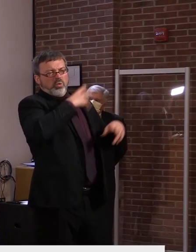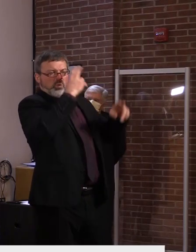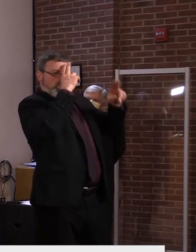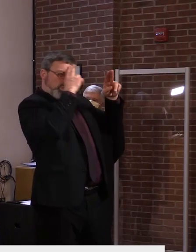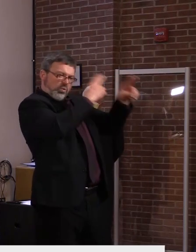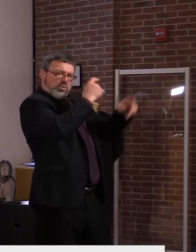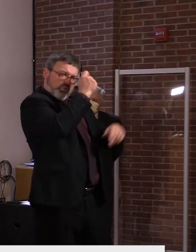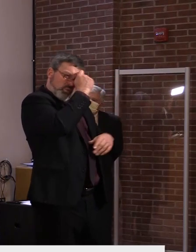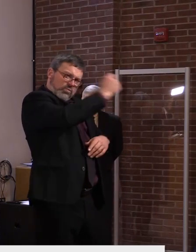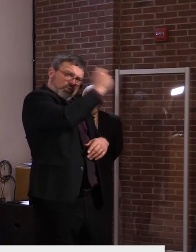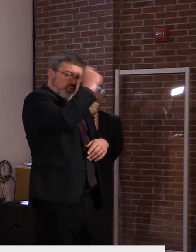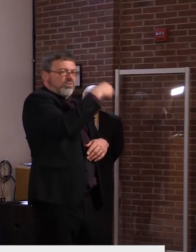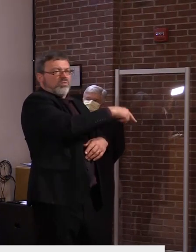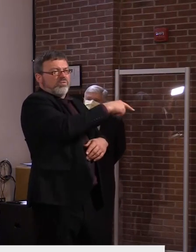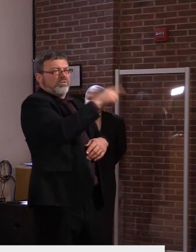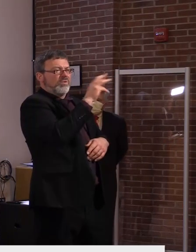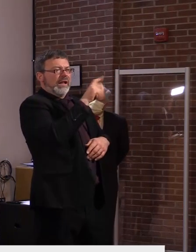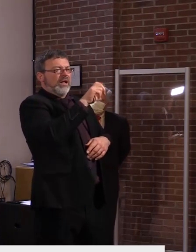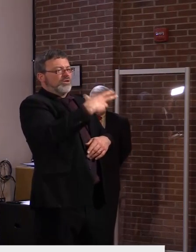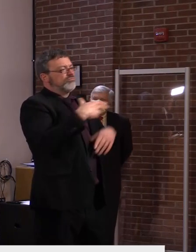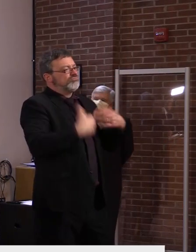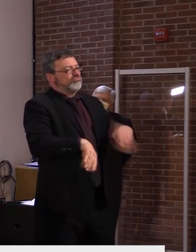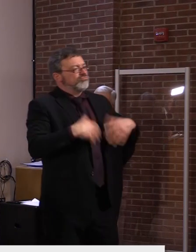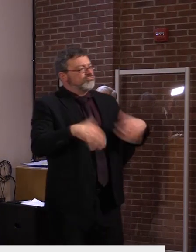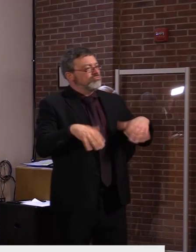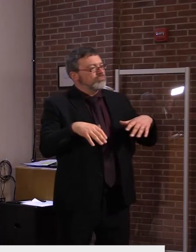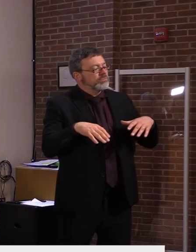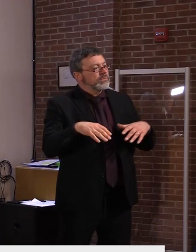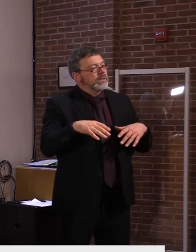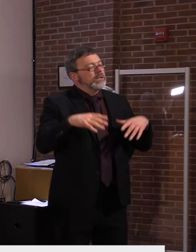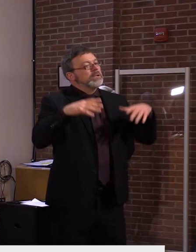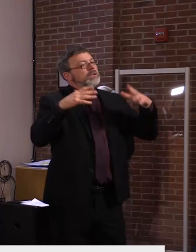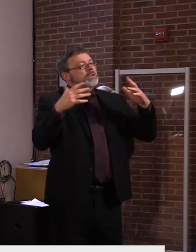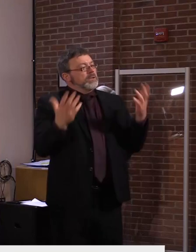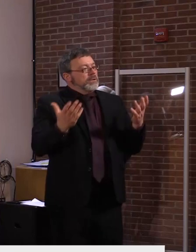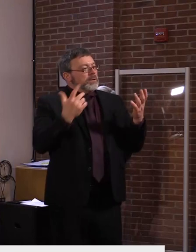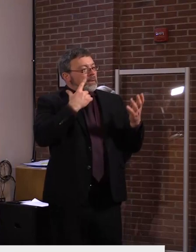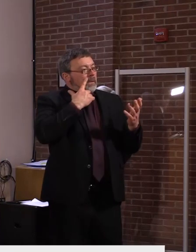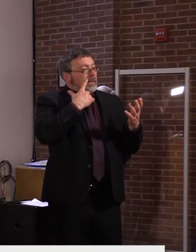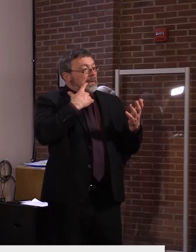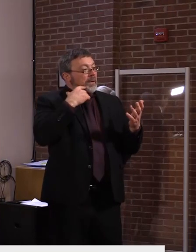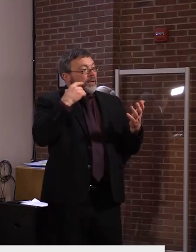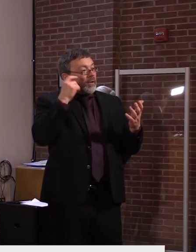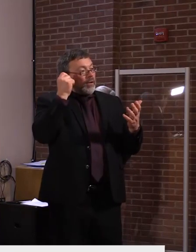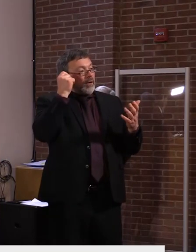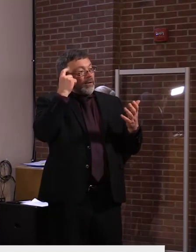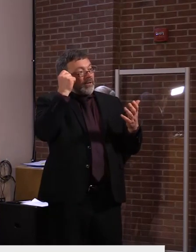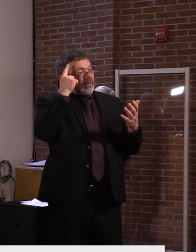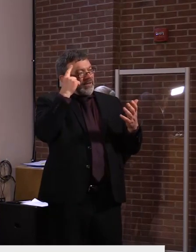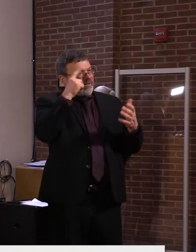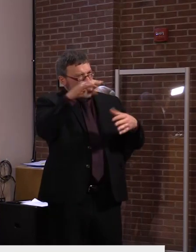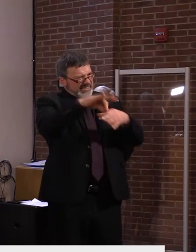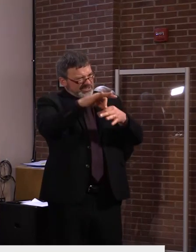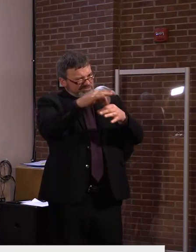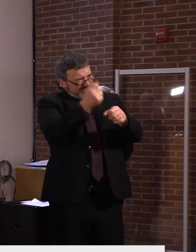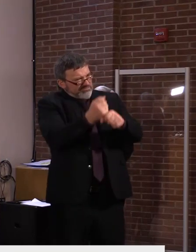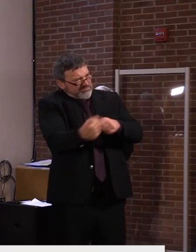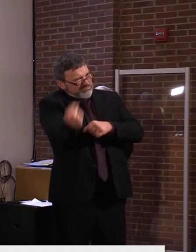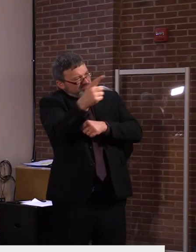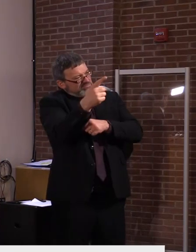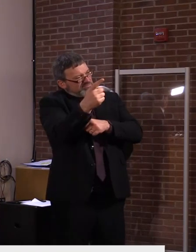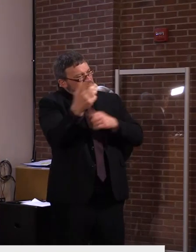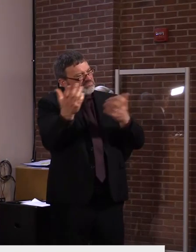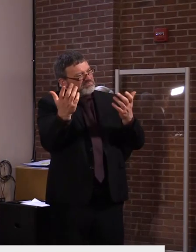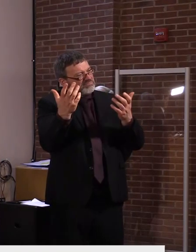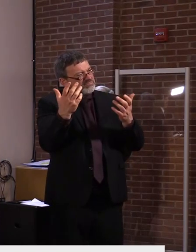we have a long ways to go before the election. I would expect there will be a number